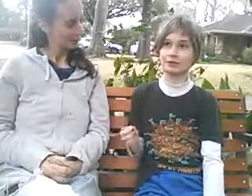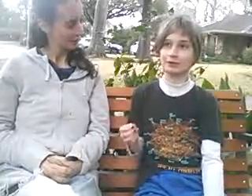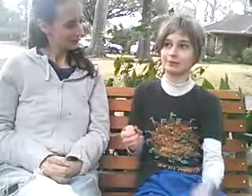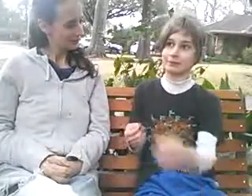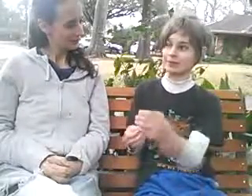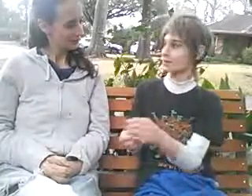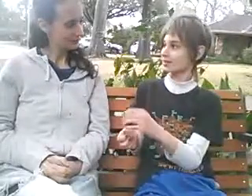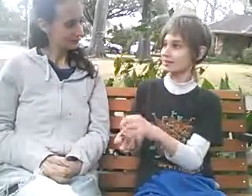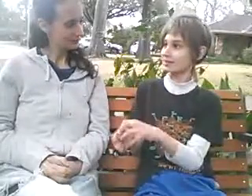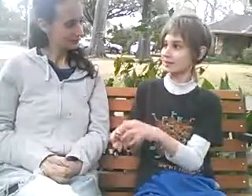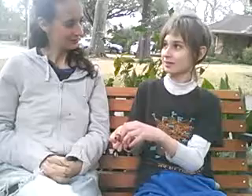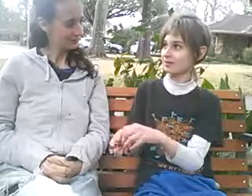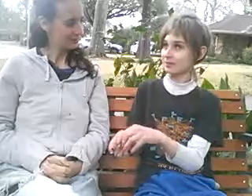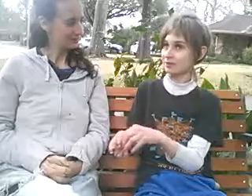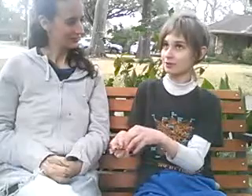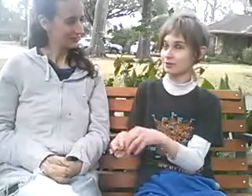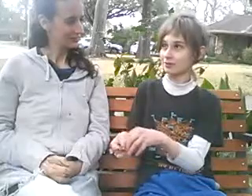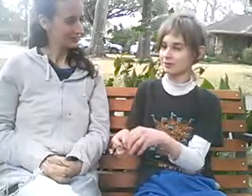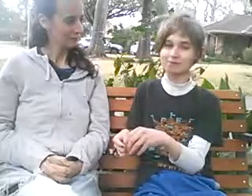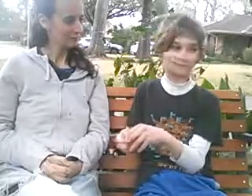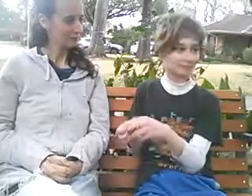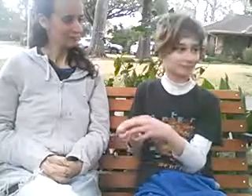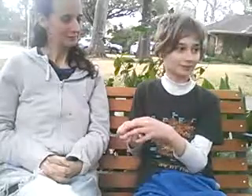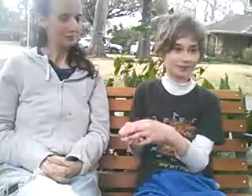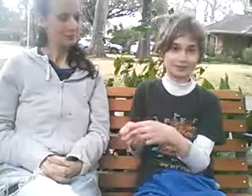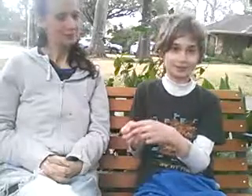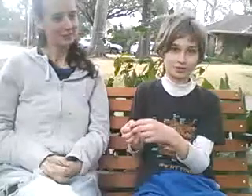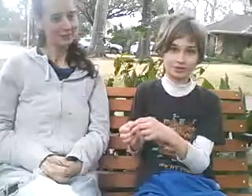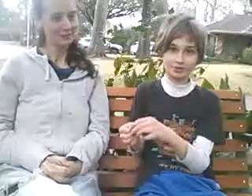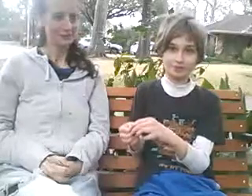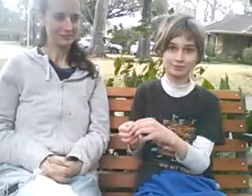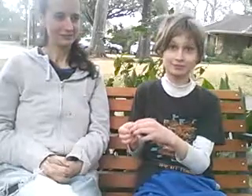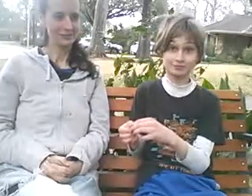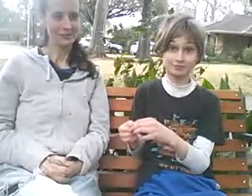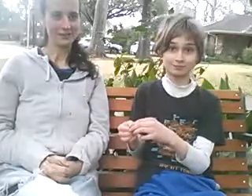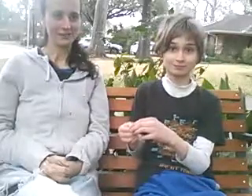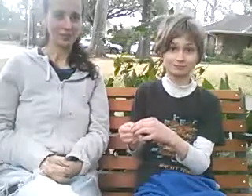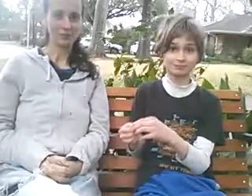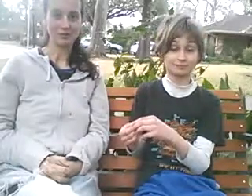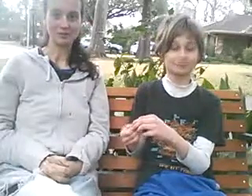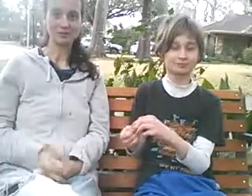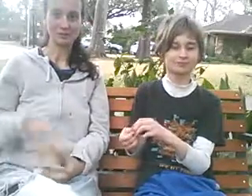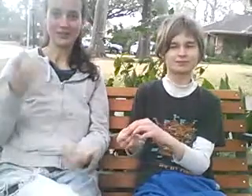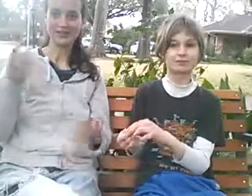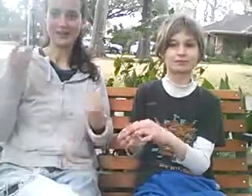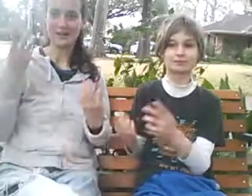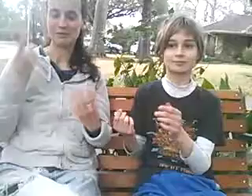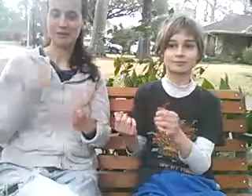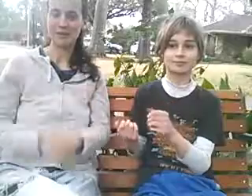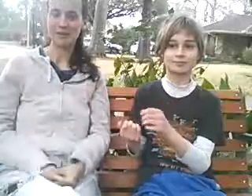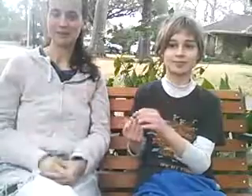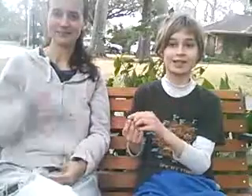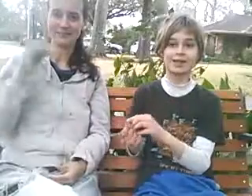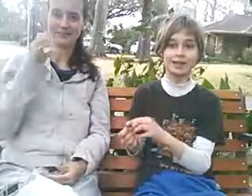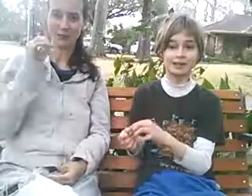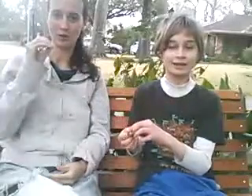to remember 26 things instead of, like 100,000. Well, then you have to typing really fast, like